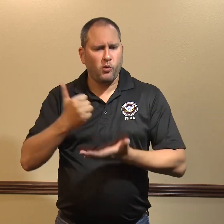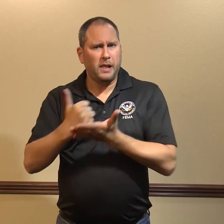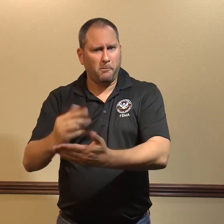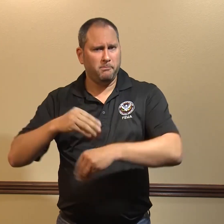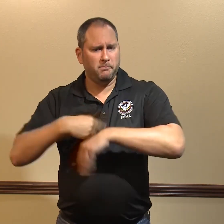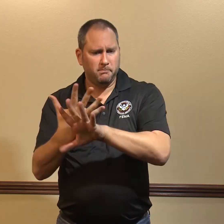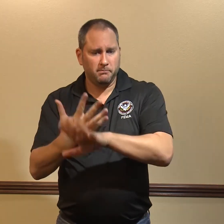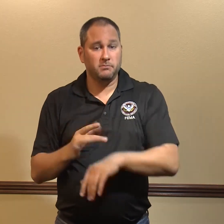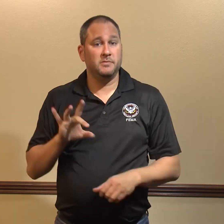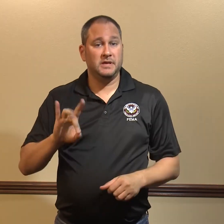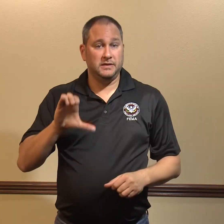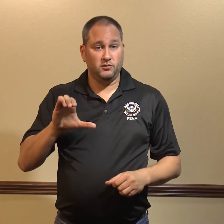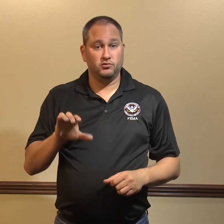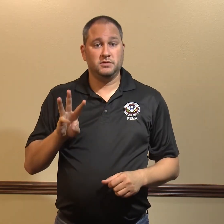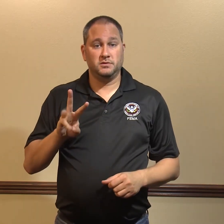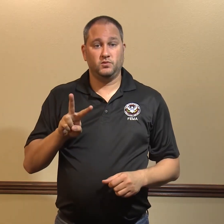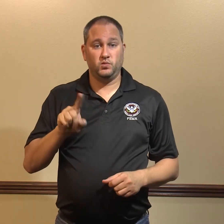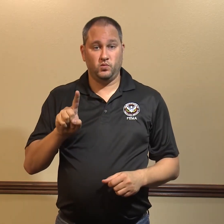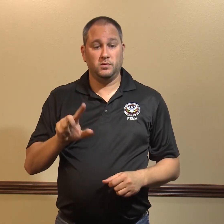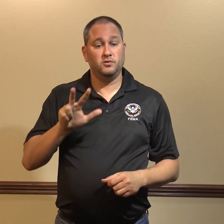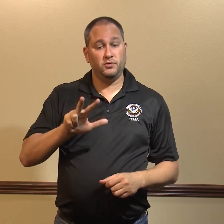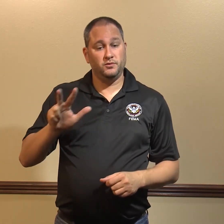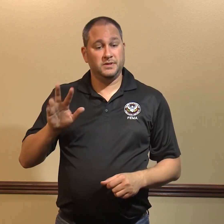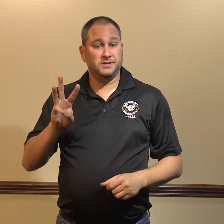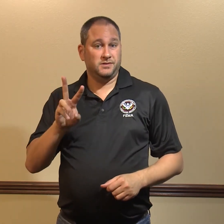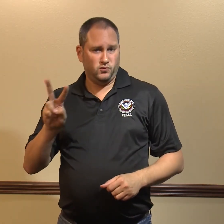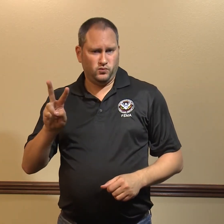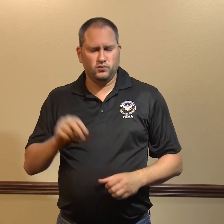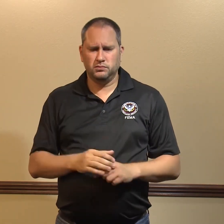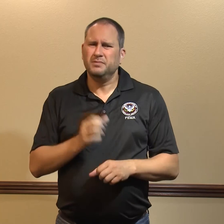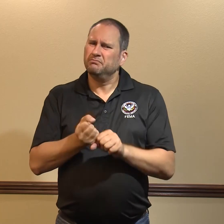disasterassistance.gov or call the helpline at